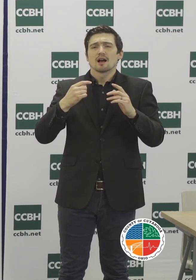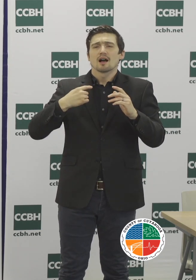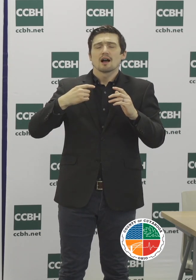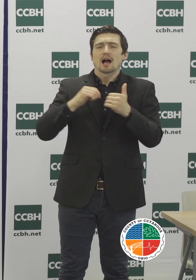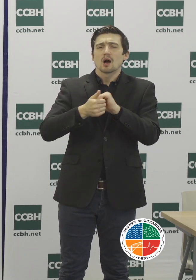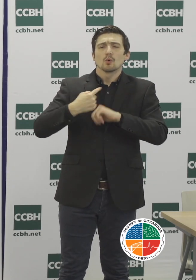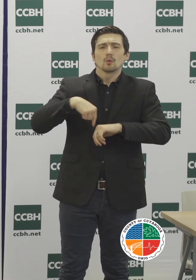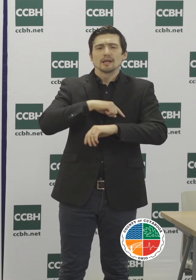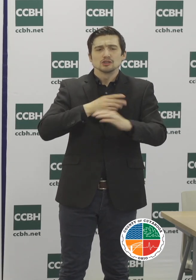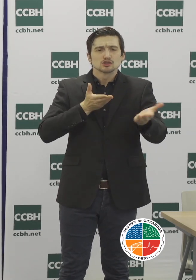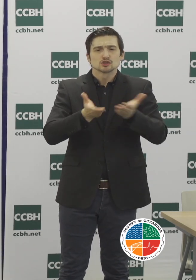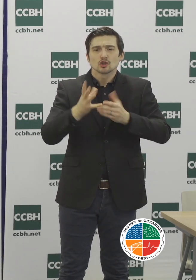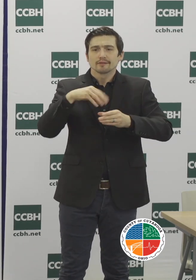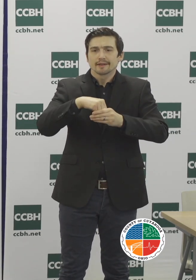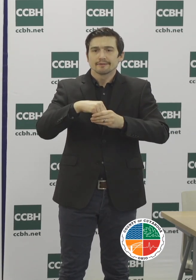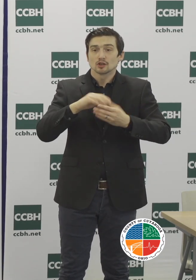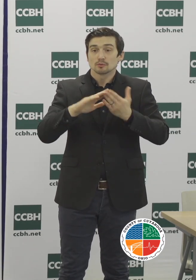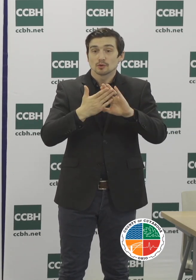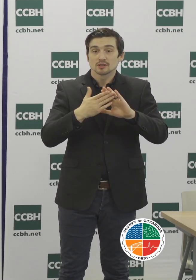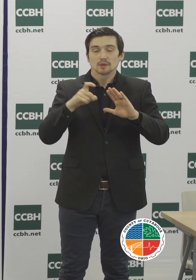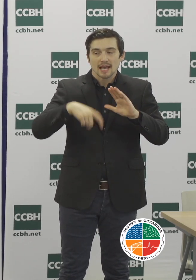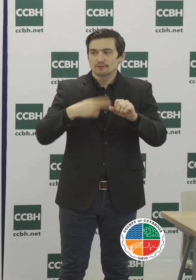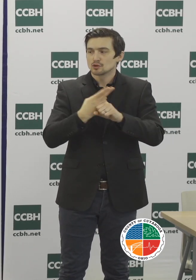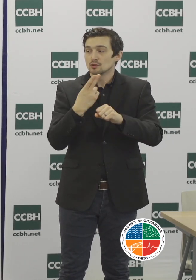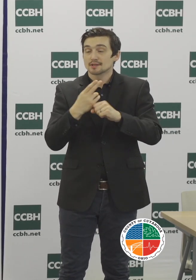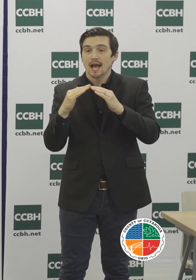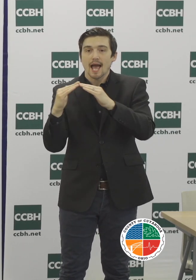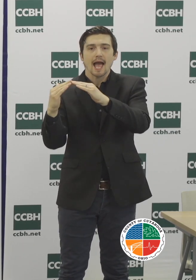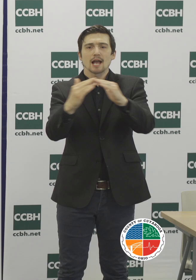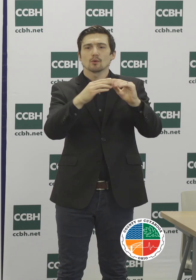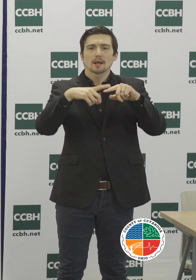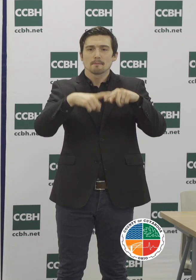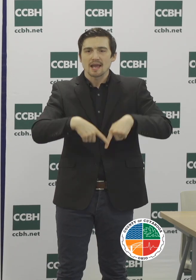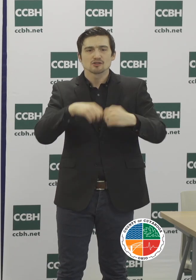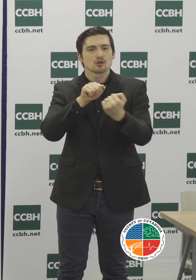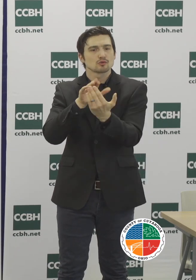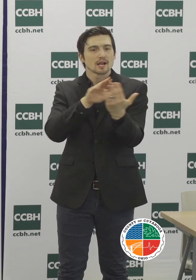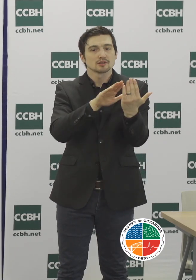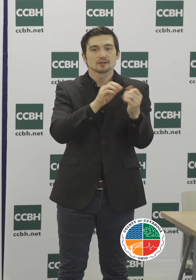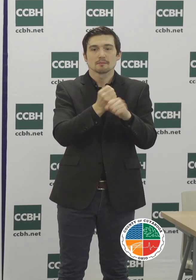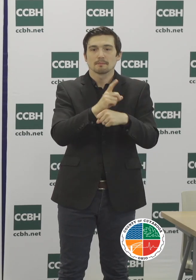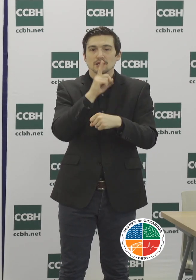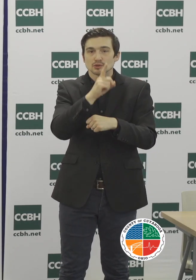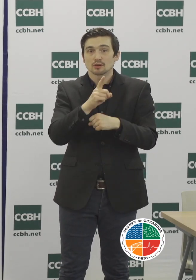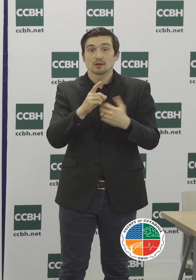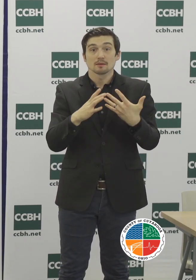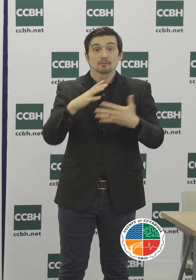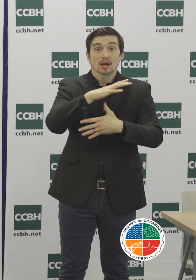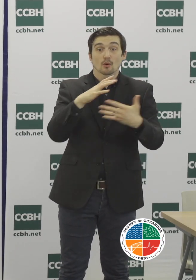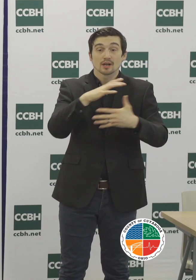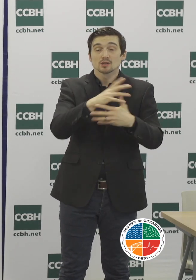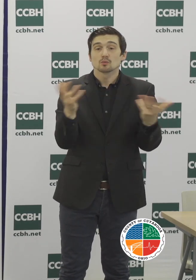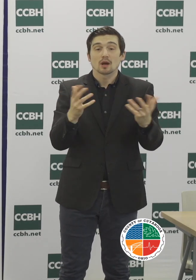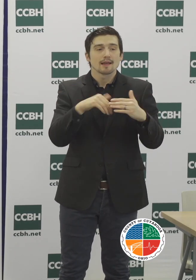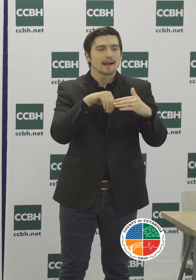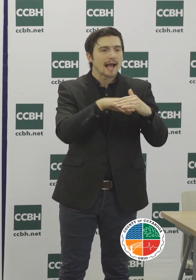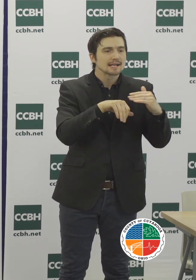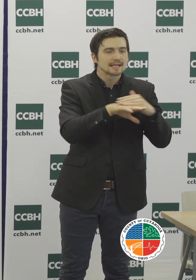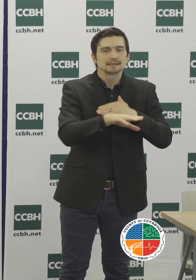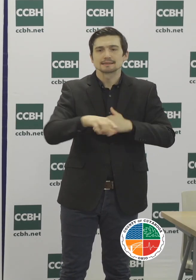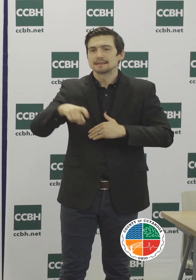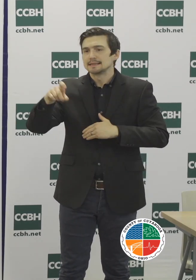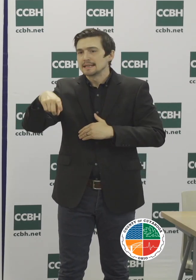determined using equity-based strategies that prioritize issues such as access, need,